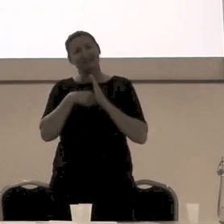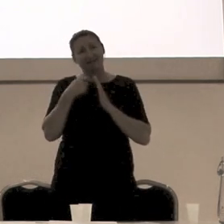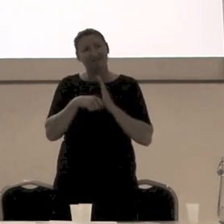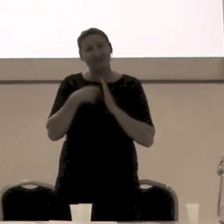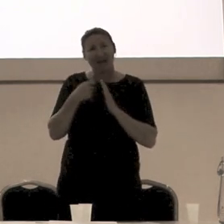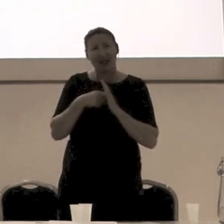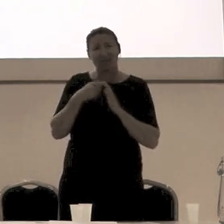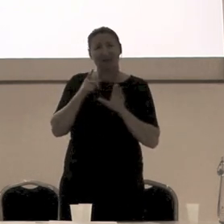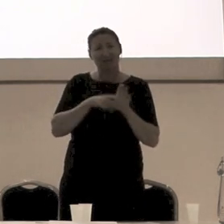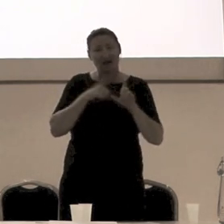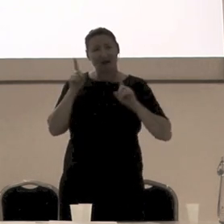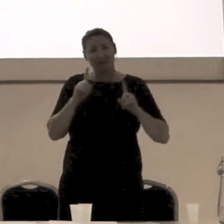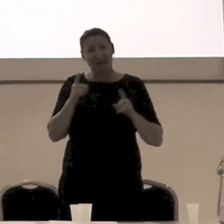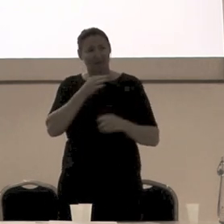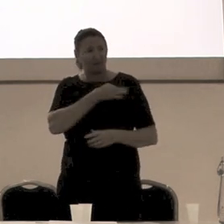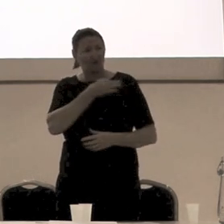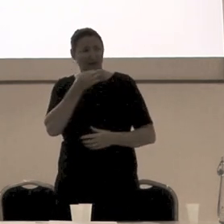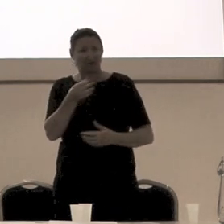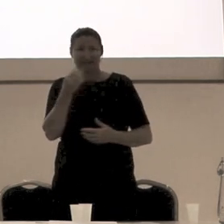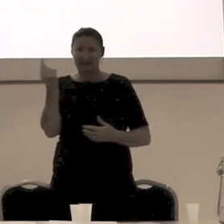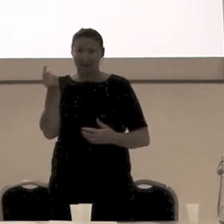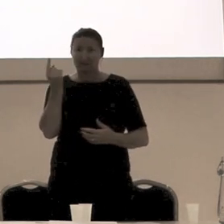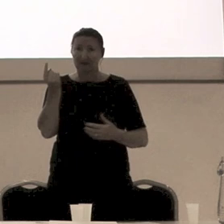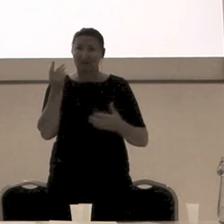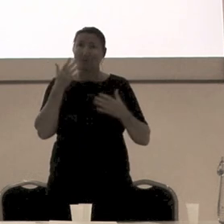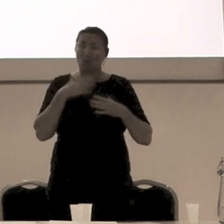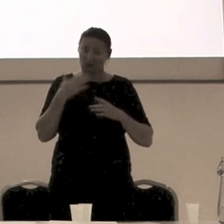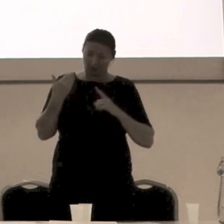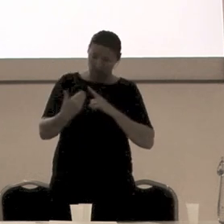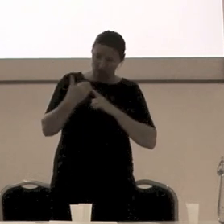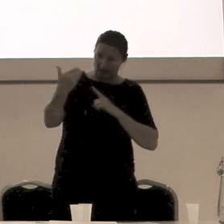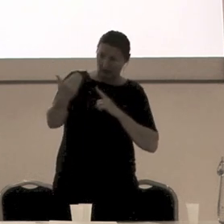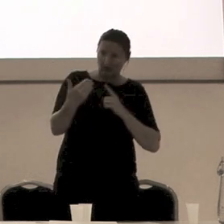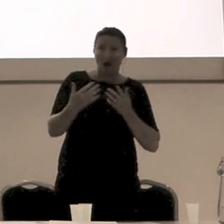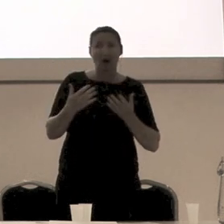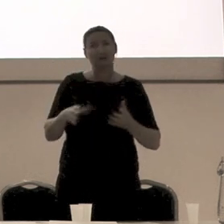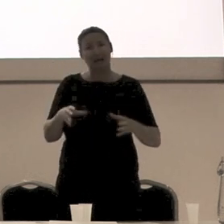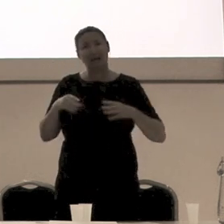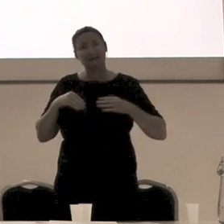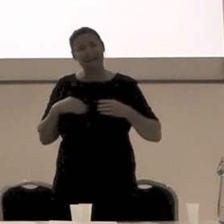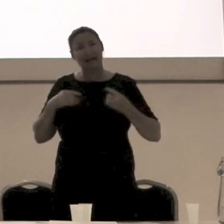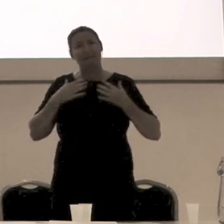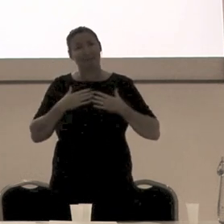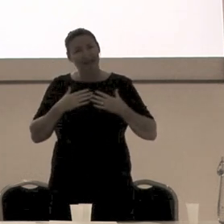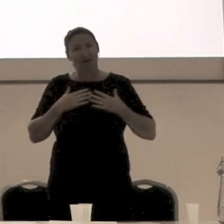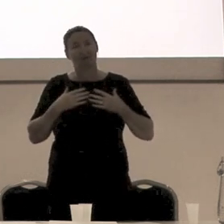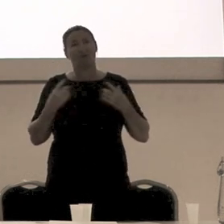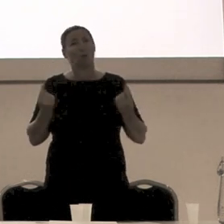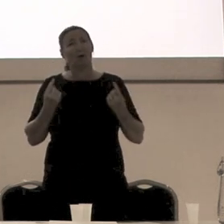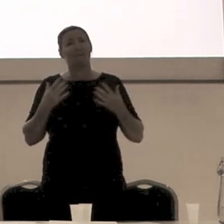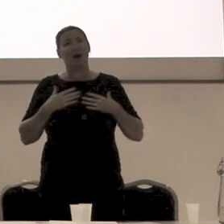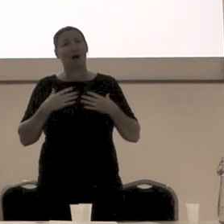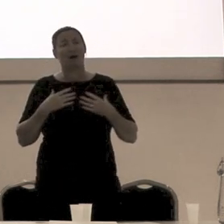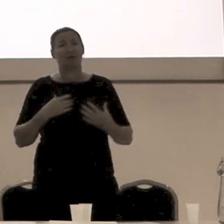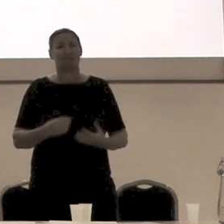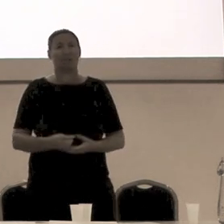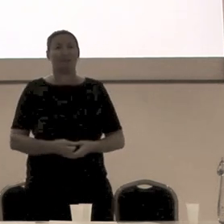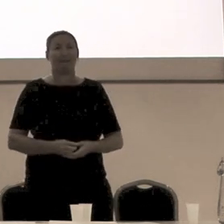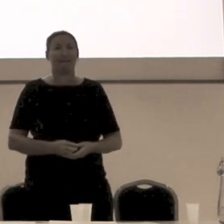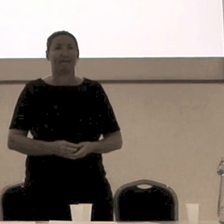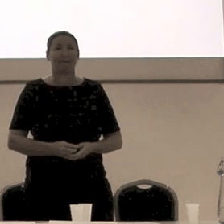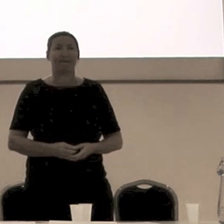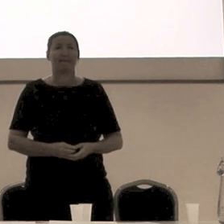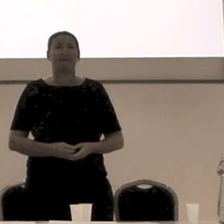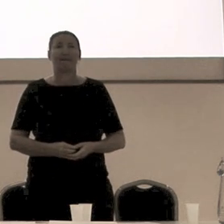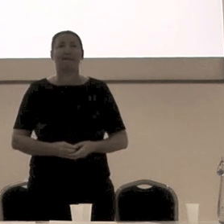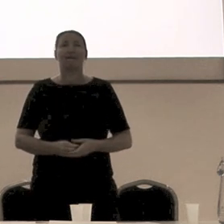people who represented to us, that's what they want. They want to be accepted for who they are. So I think that's the first thing we need to do. We